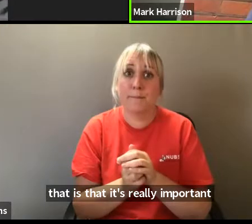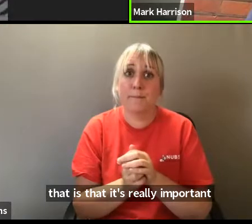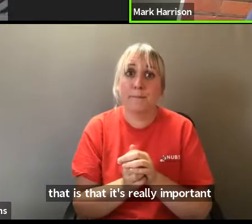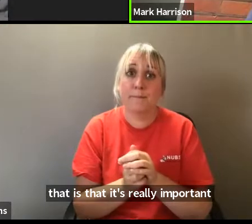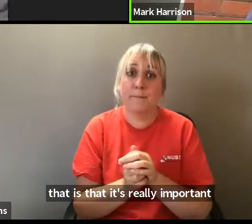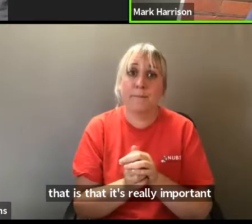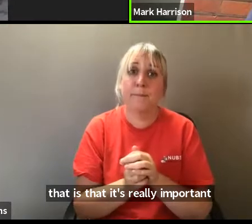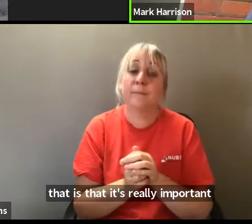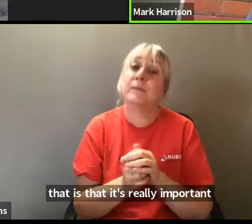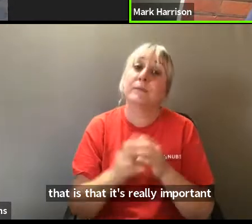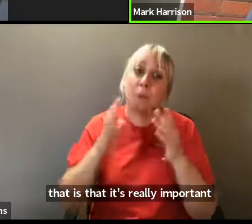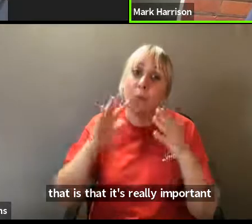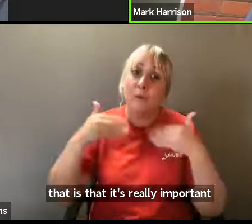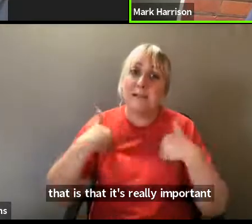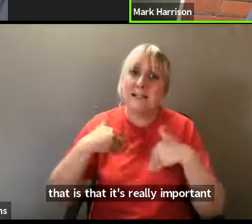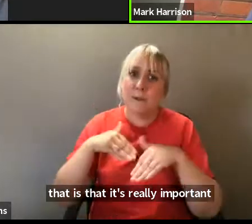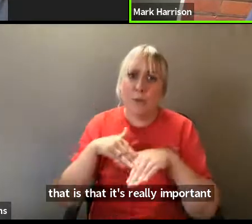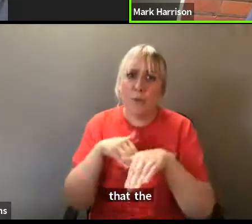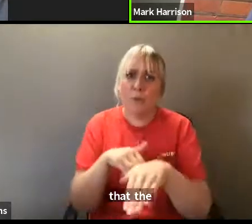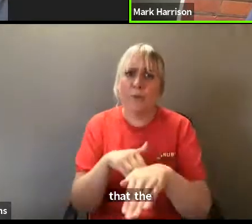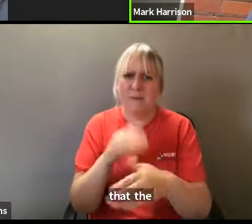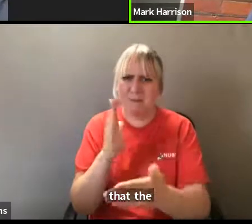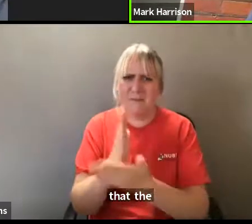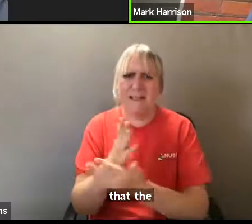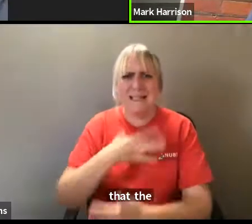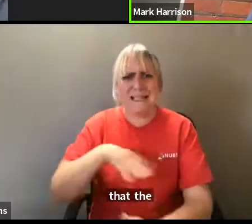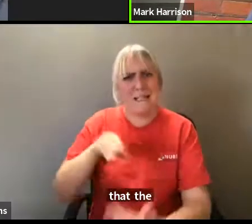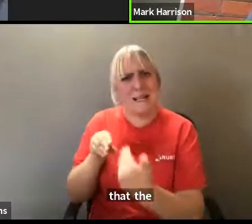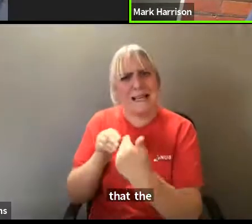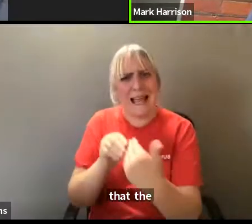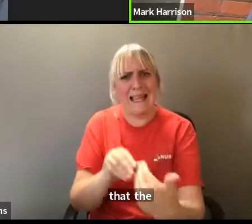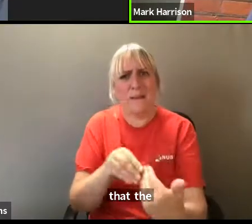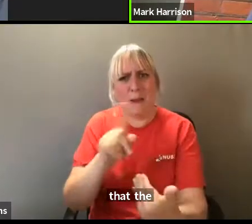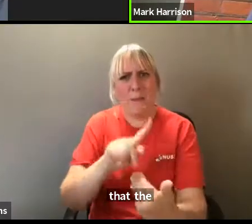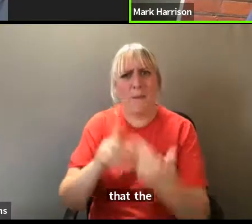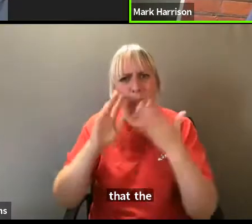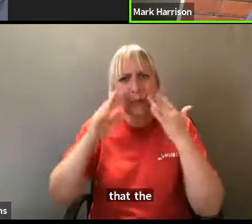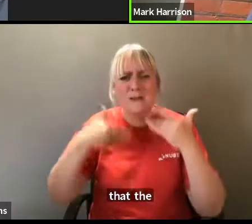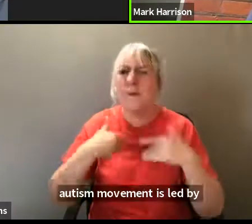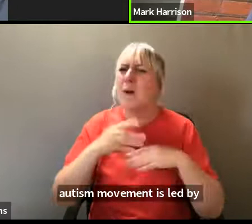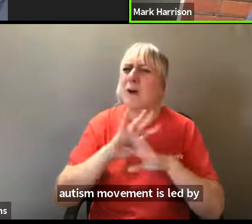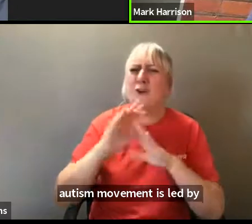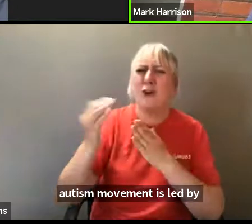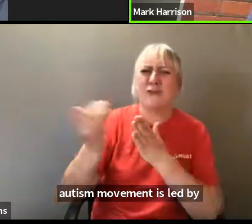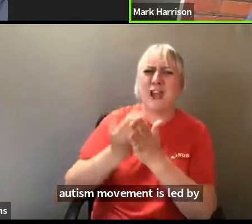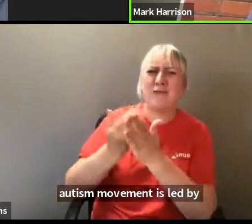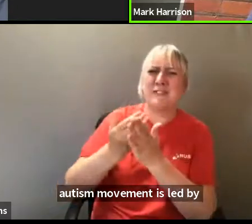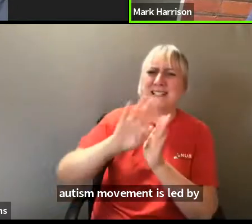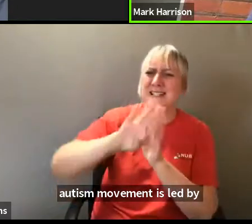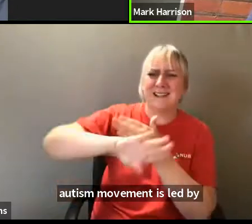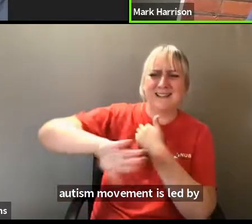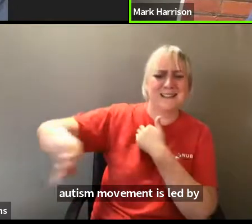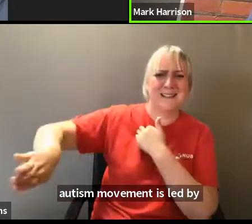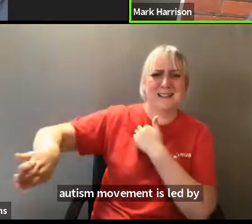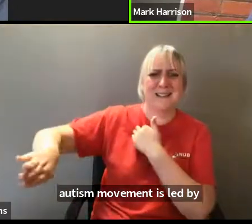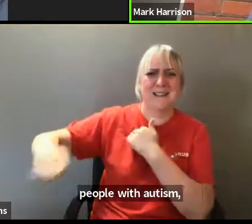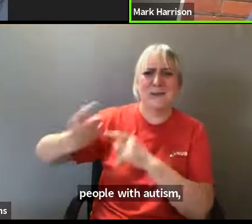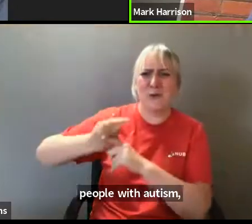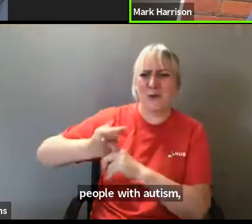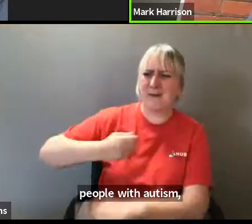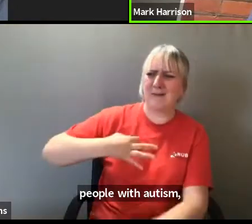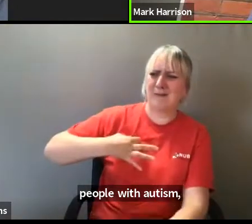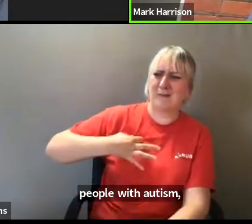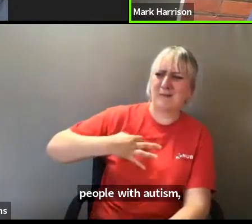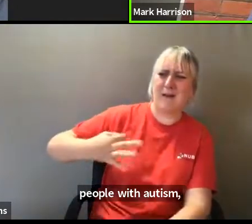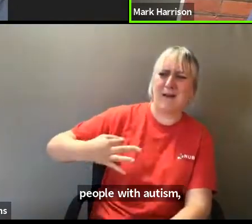autism movement is led by people with autism, not by charities who speak for us,